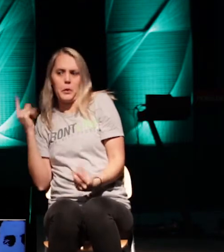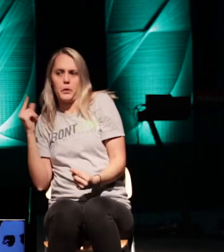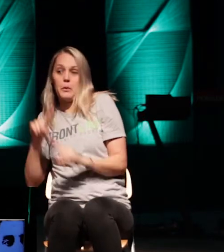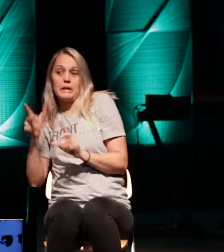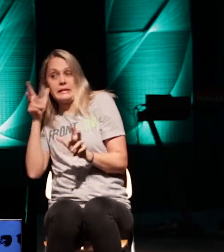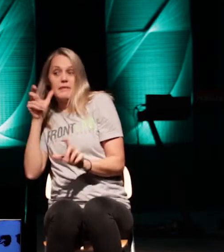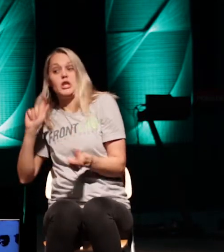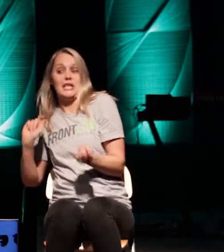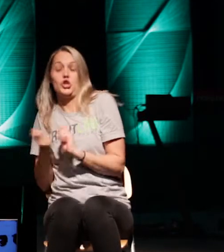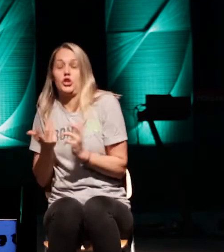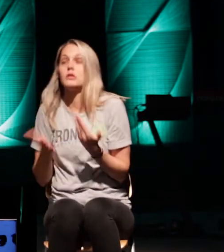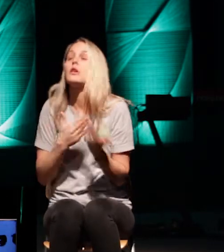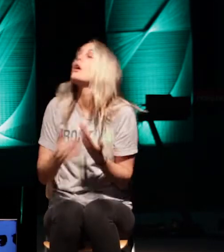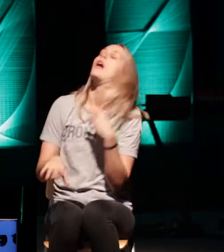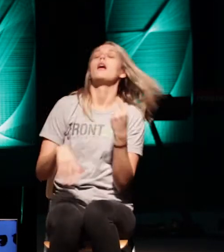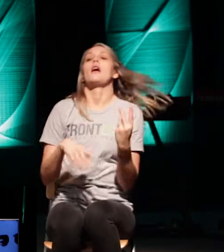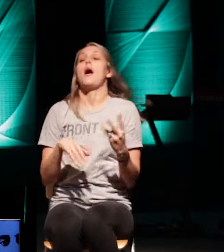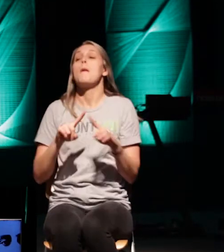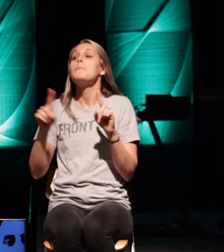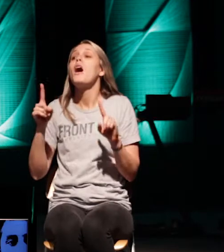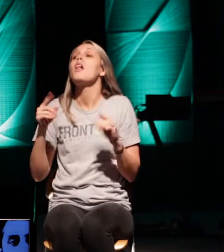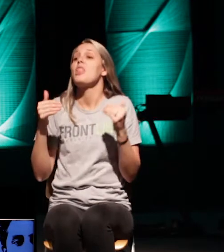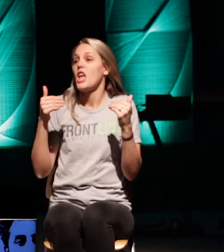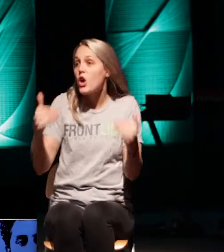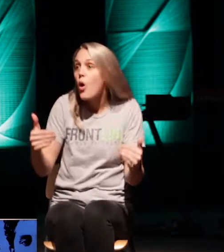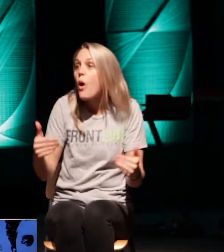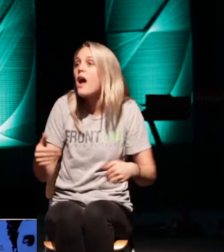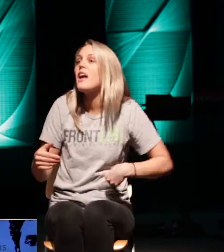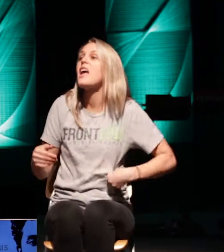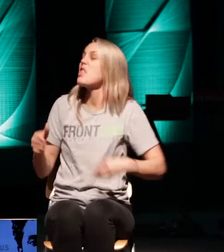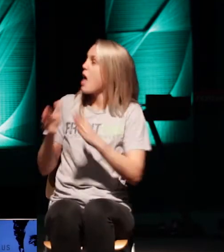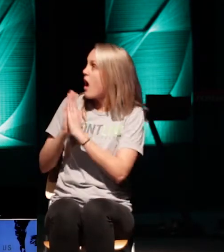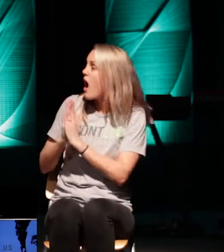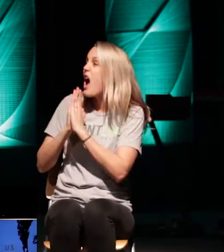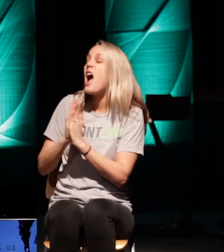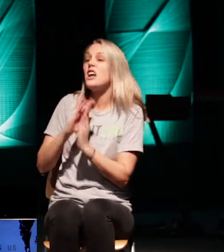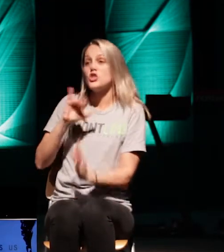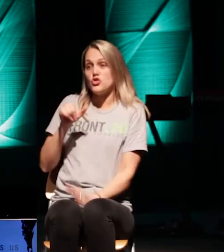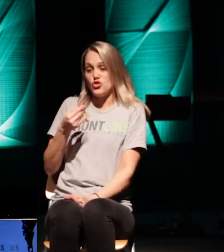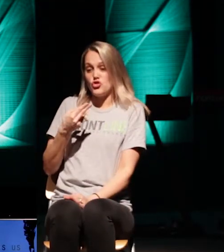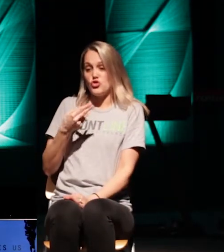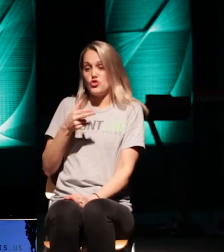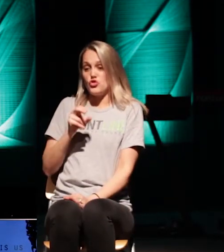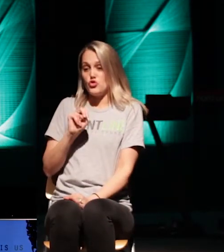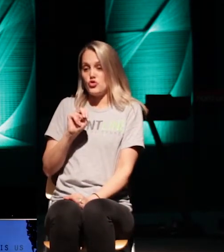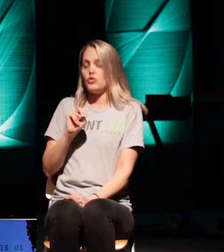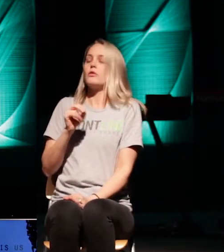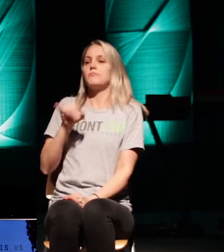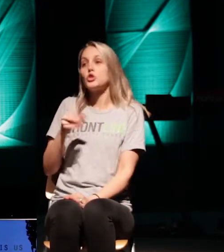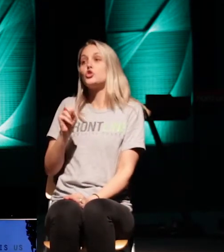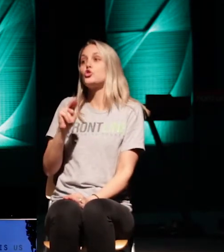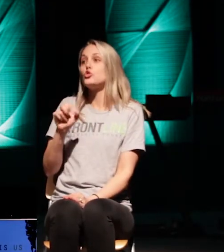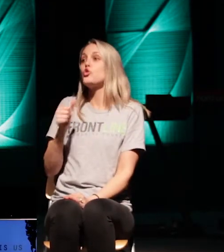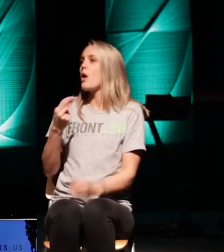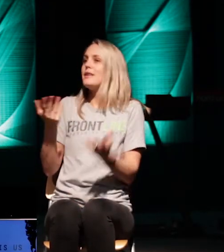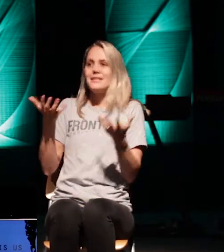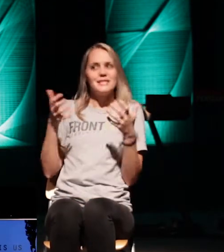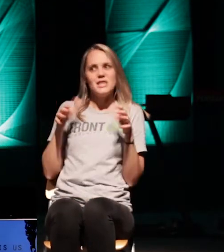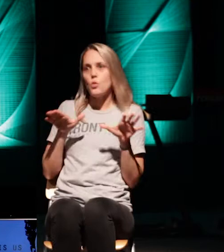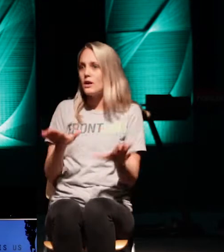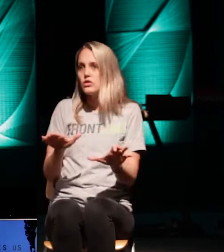God relents from the calamity that he wants to bring. And Jonah, who didn't want to do it at all, who